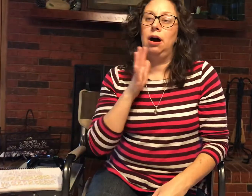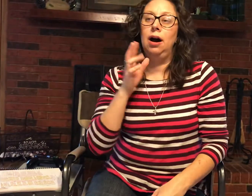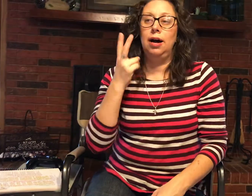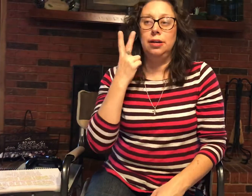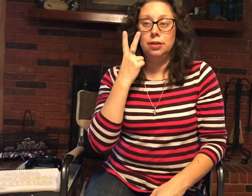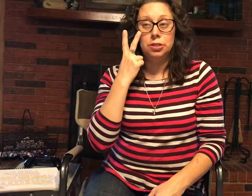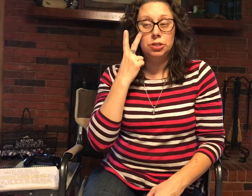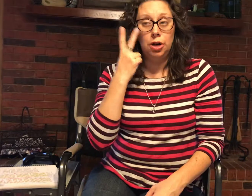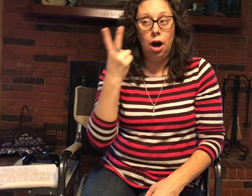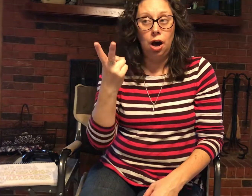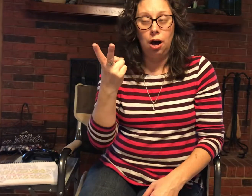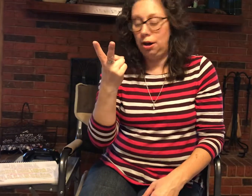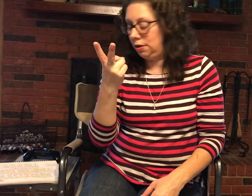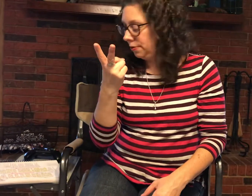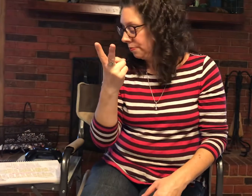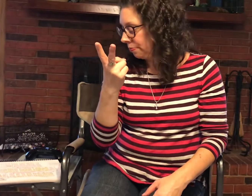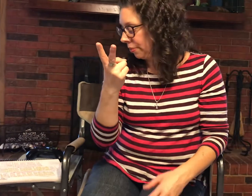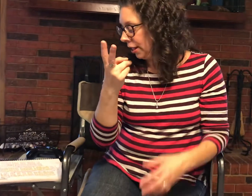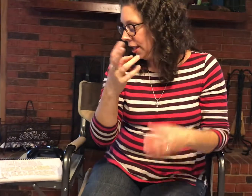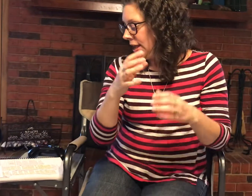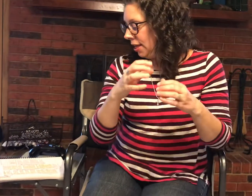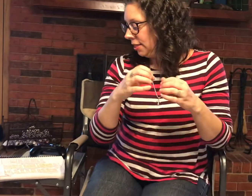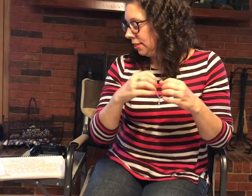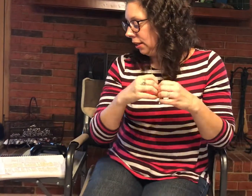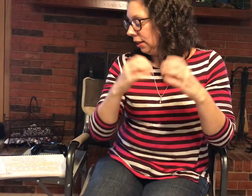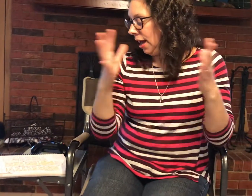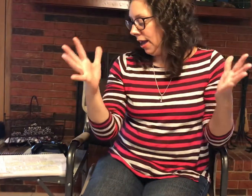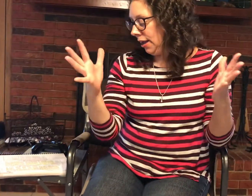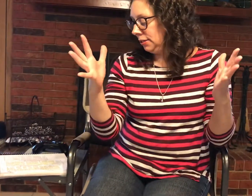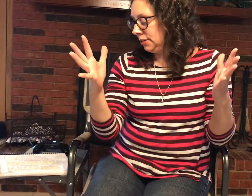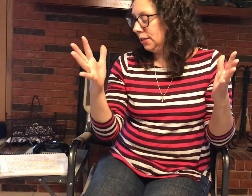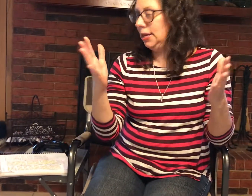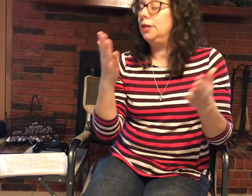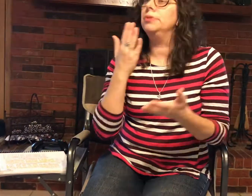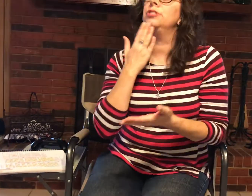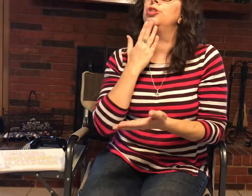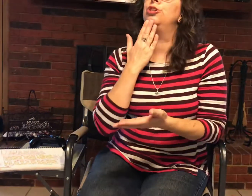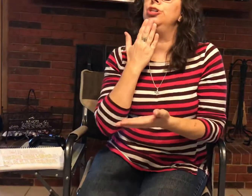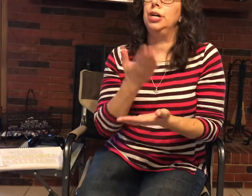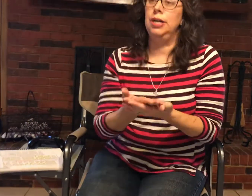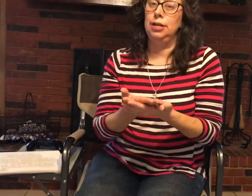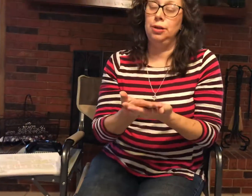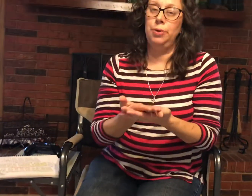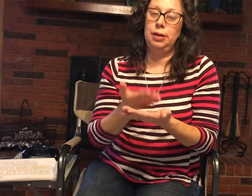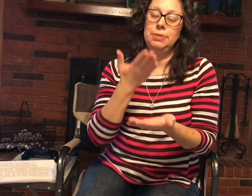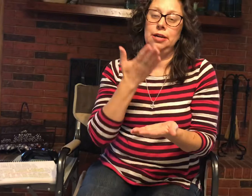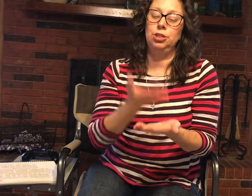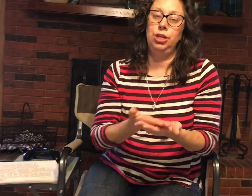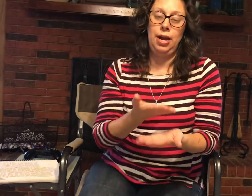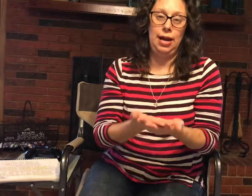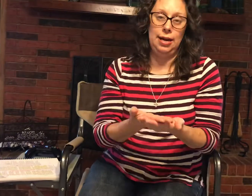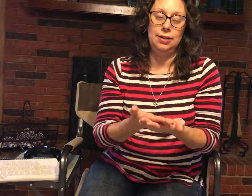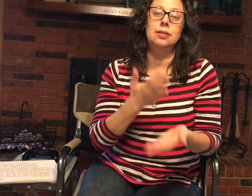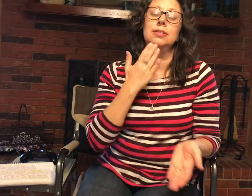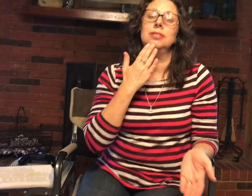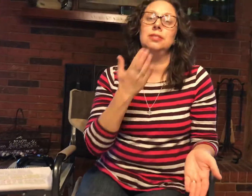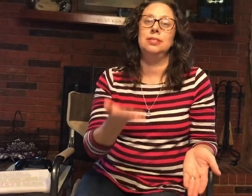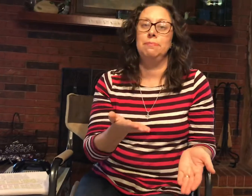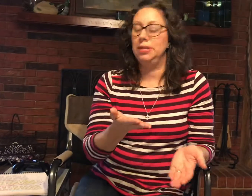God saw the light, that it was good. And you want to come down to your hand, because this is something